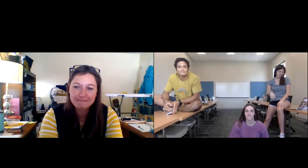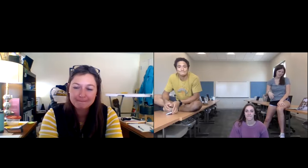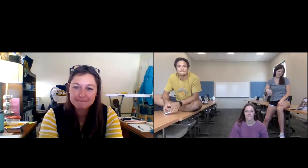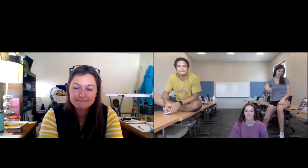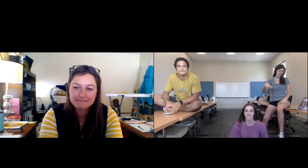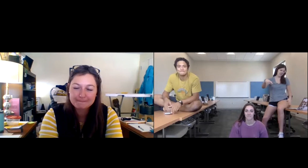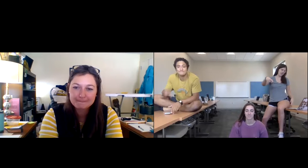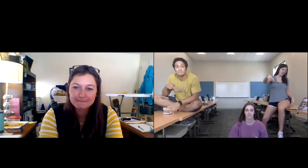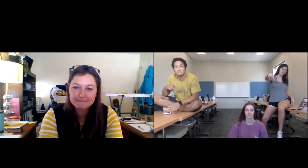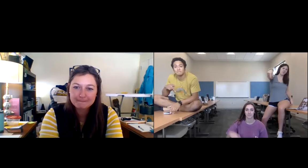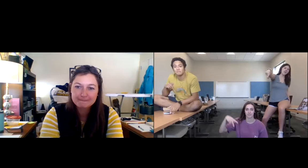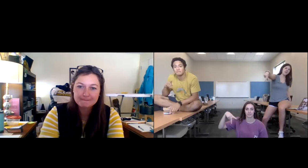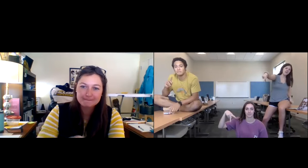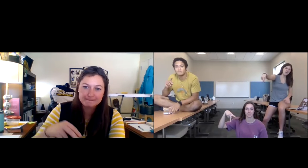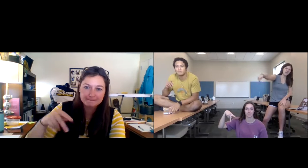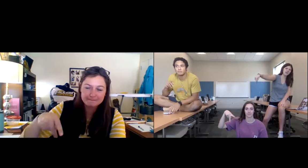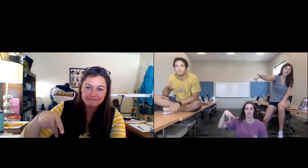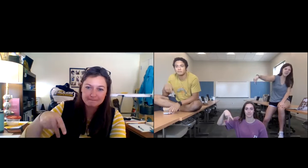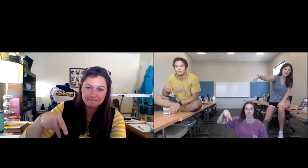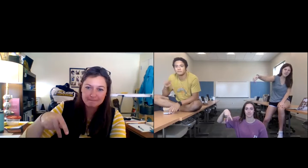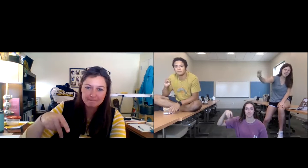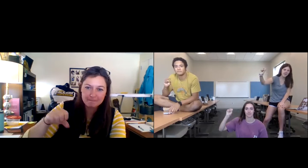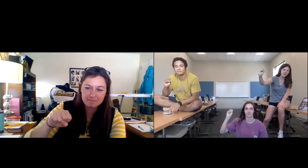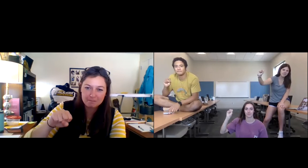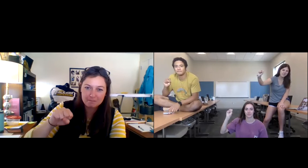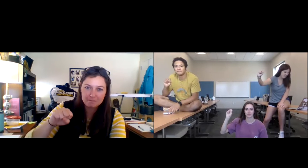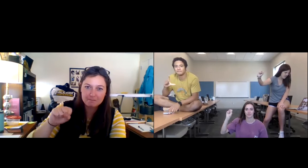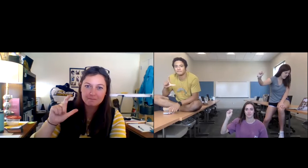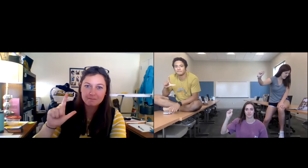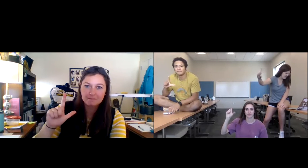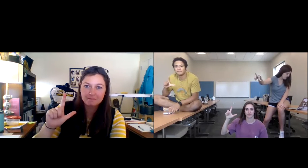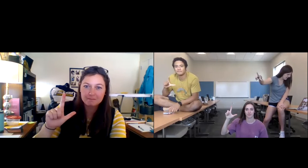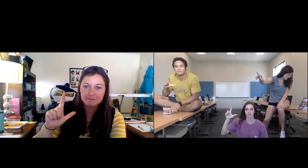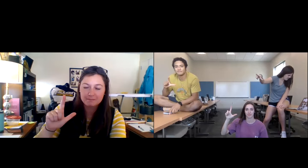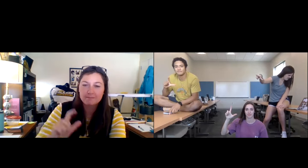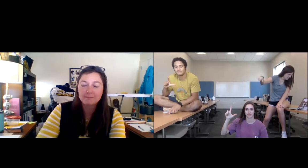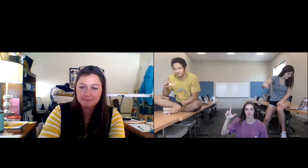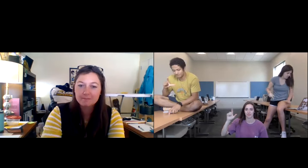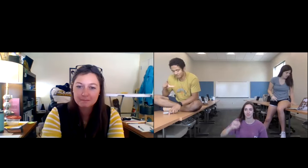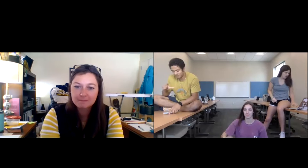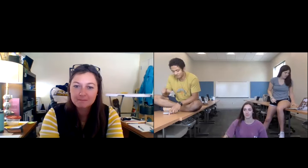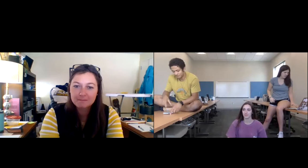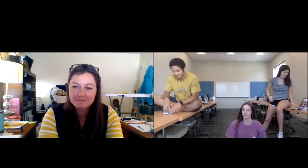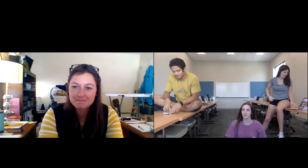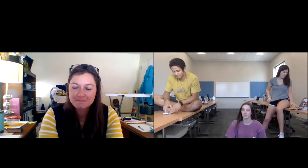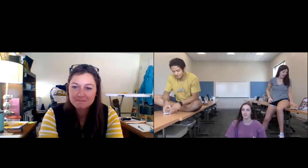spice latte. So P, S, L. And then